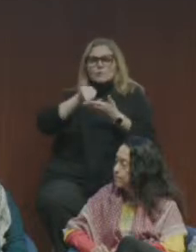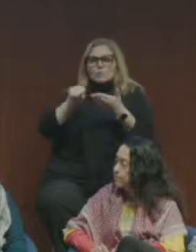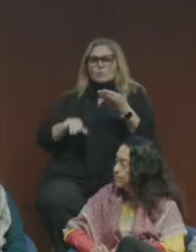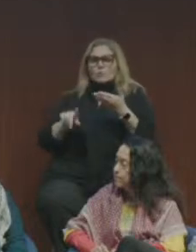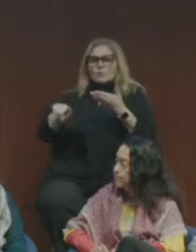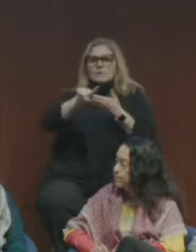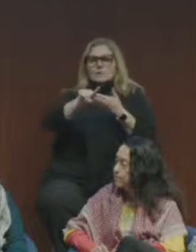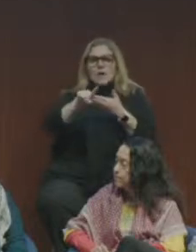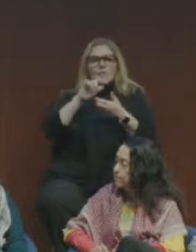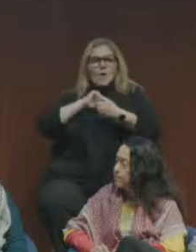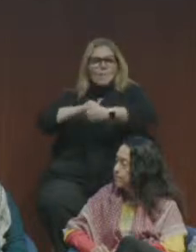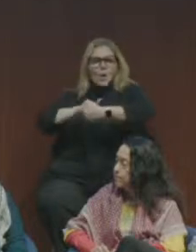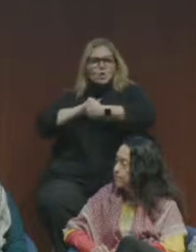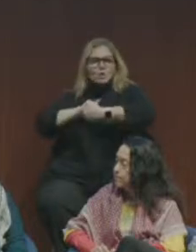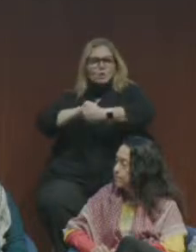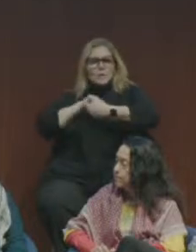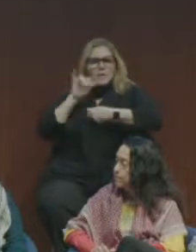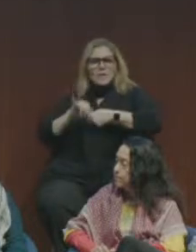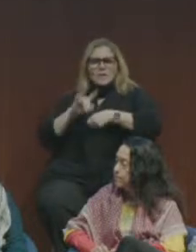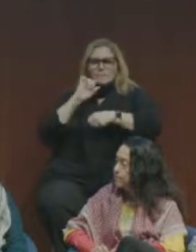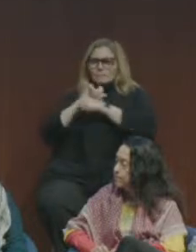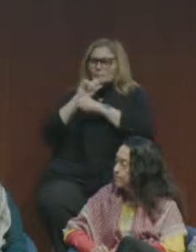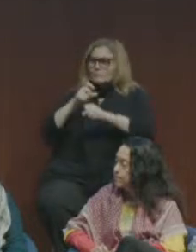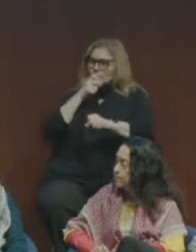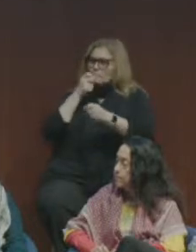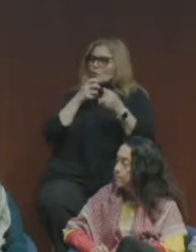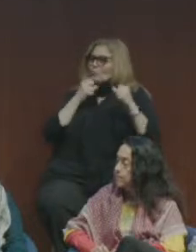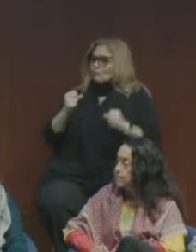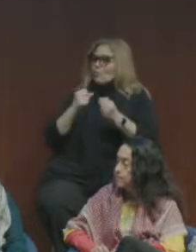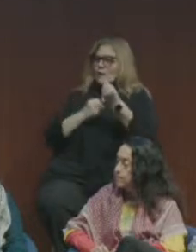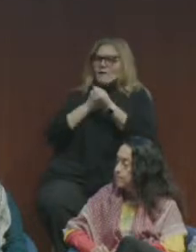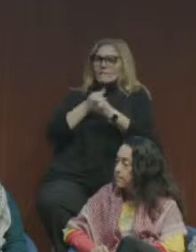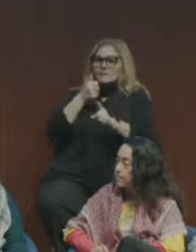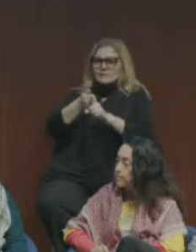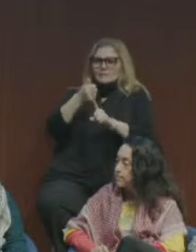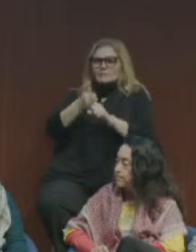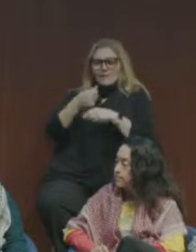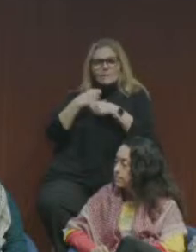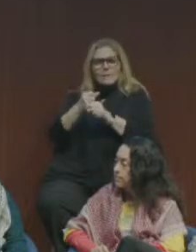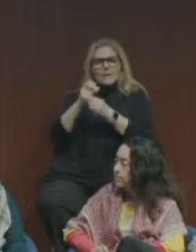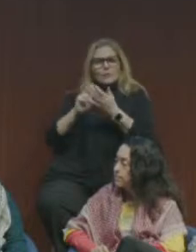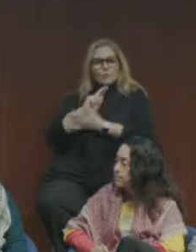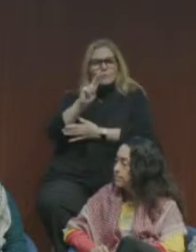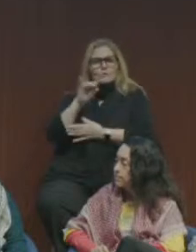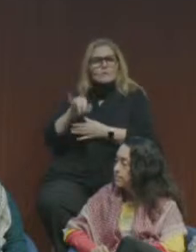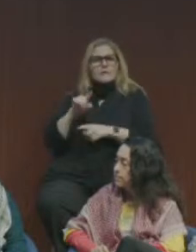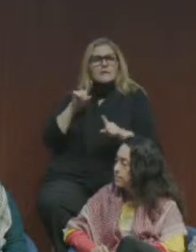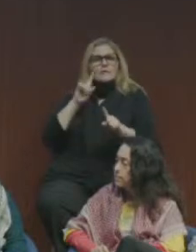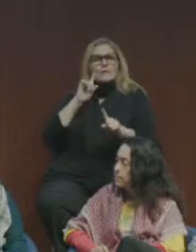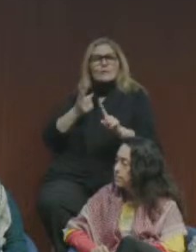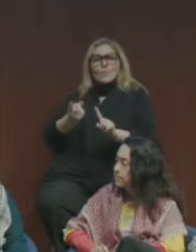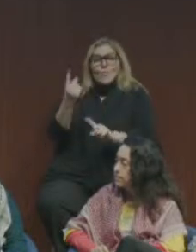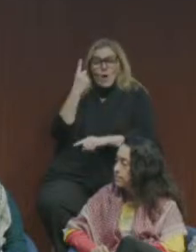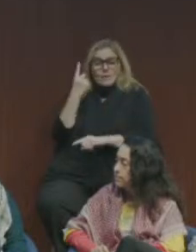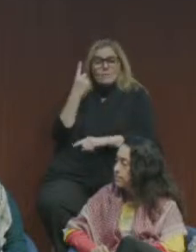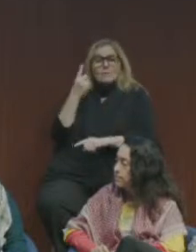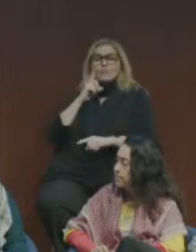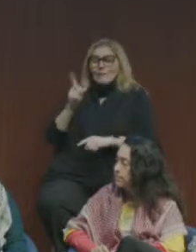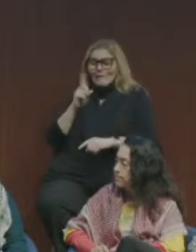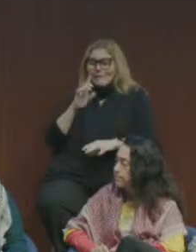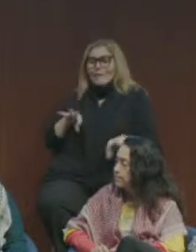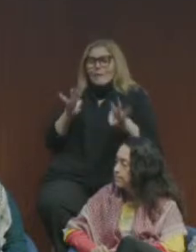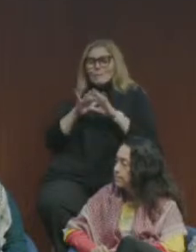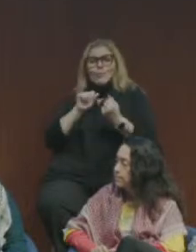are our partners, and they are actually the strongest advocates for remaking the university. And I think that is one really